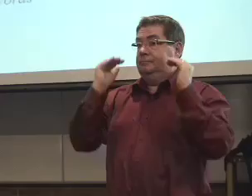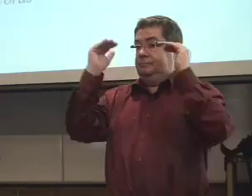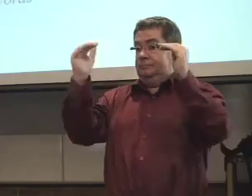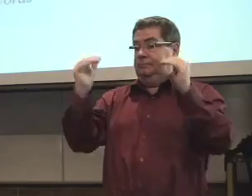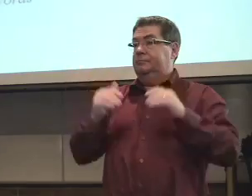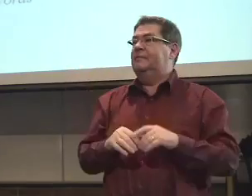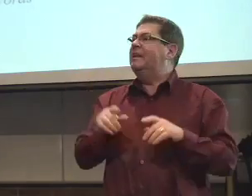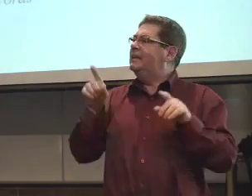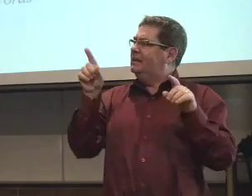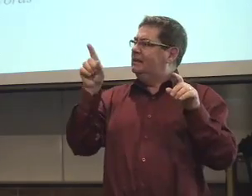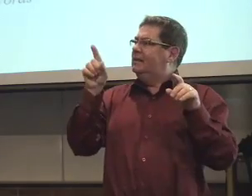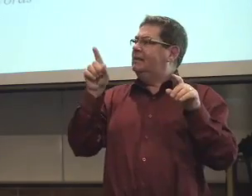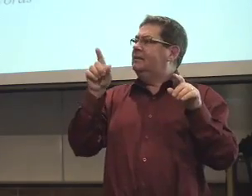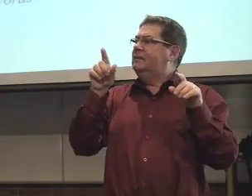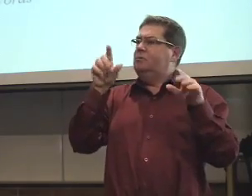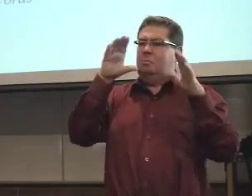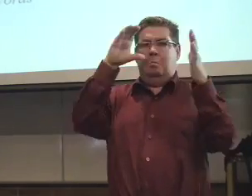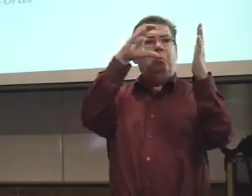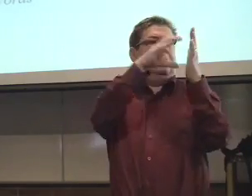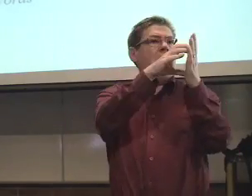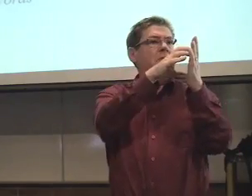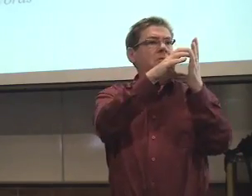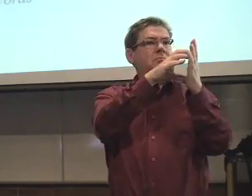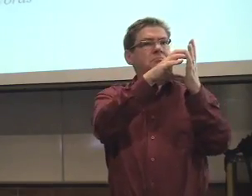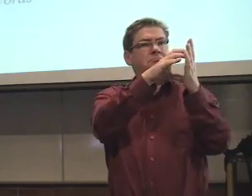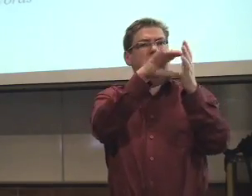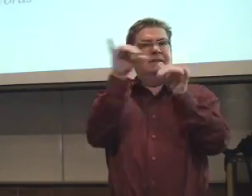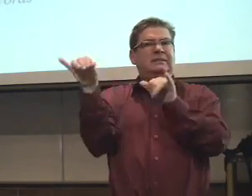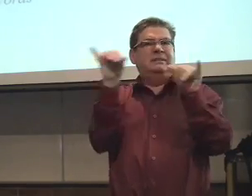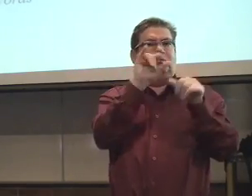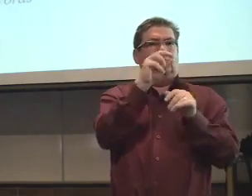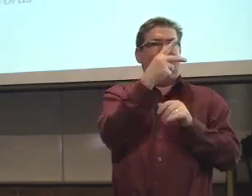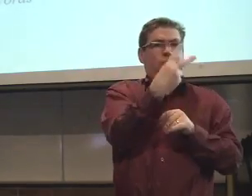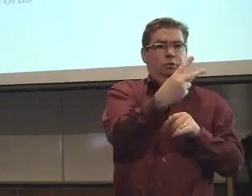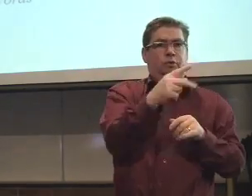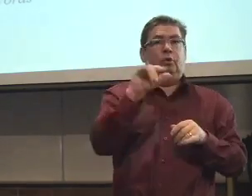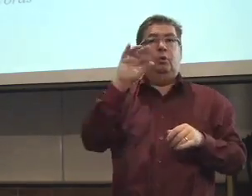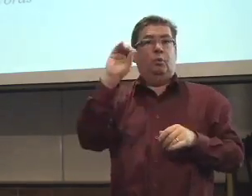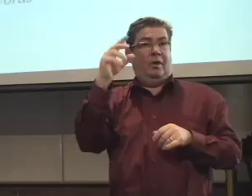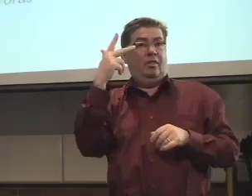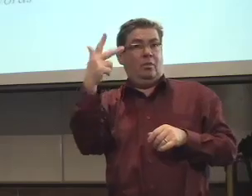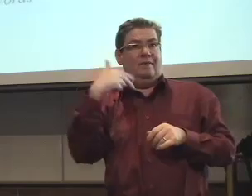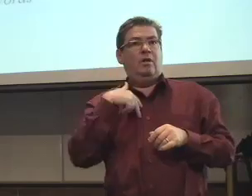Same basic size paragraph. In this paragraph, now at third grade, there's 3 sentences,